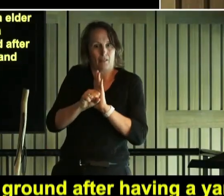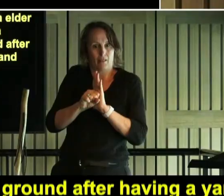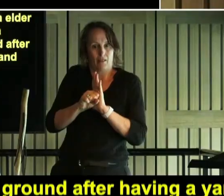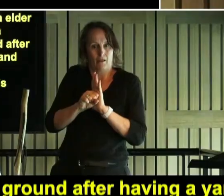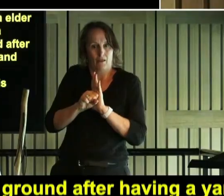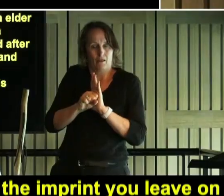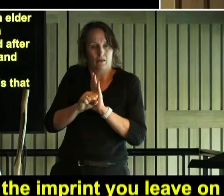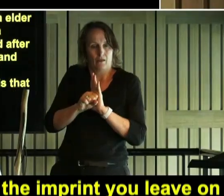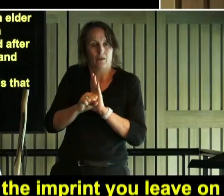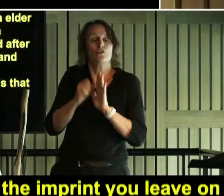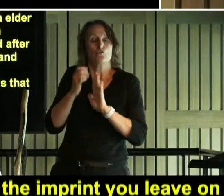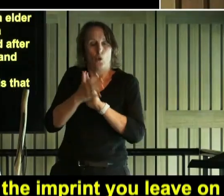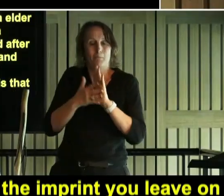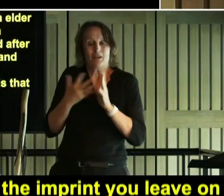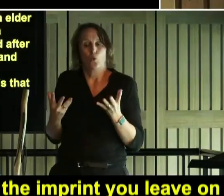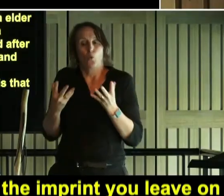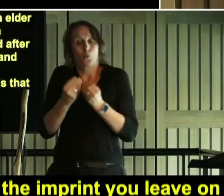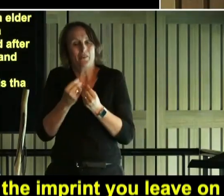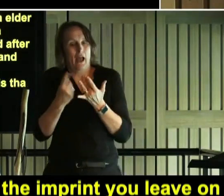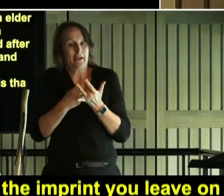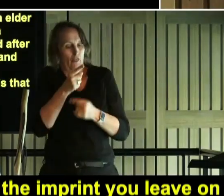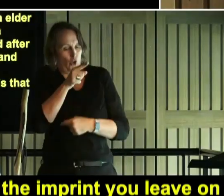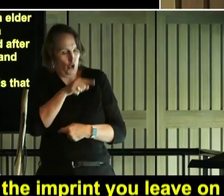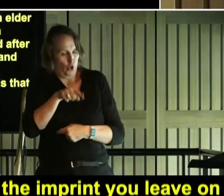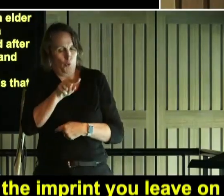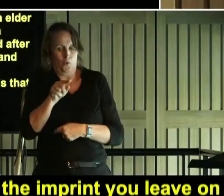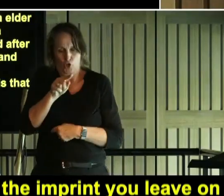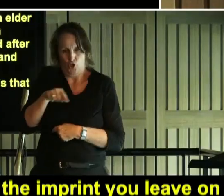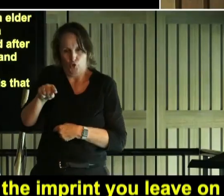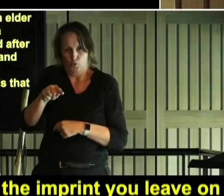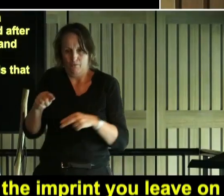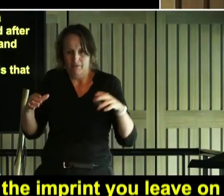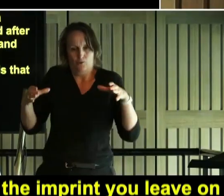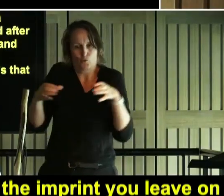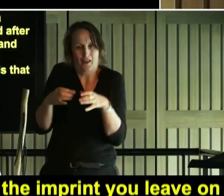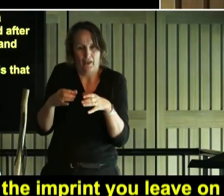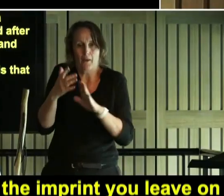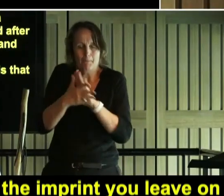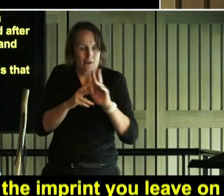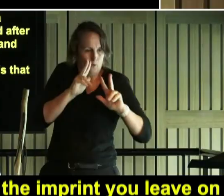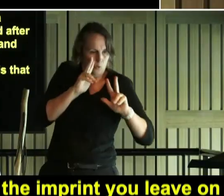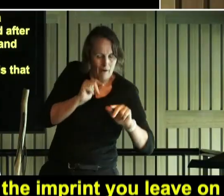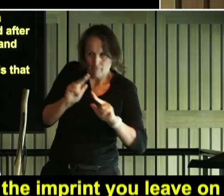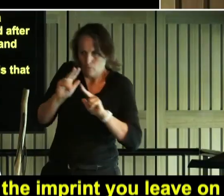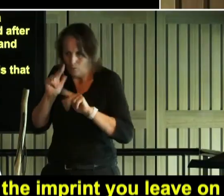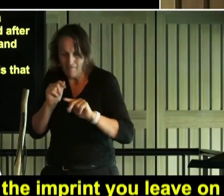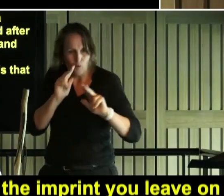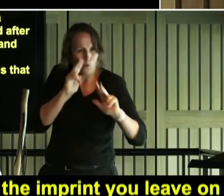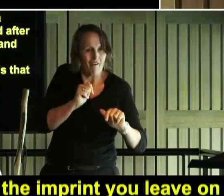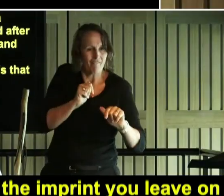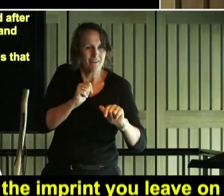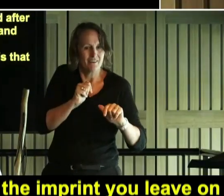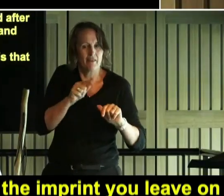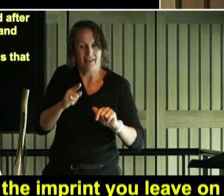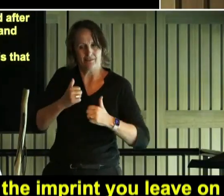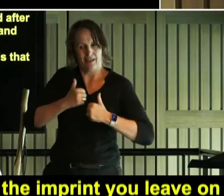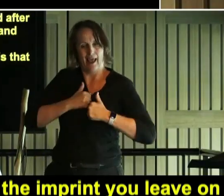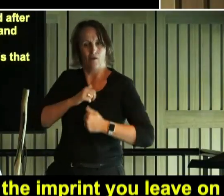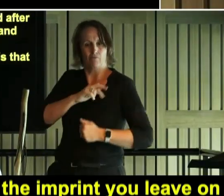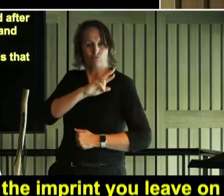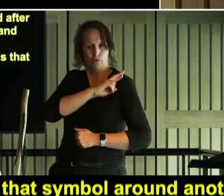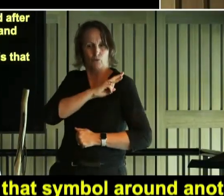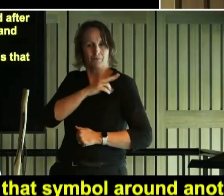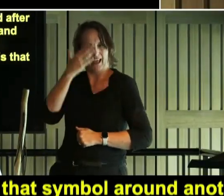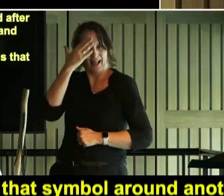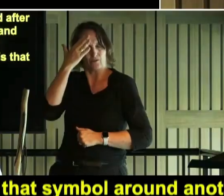another U shape. And what that says is somebody there nurturing, protecting, looking after another person. And that's the role of our